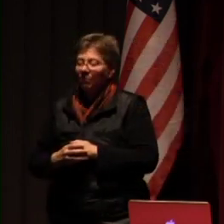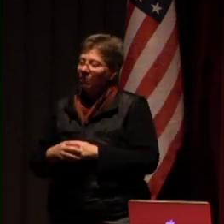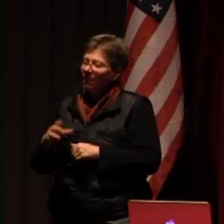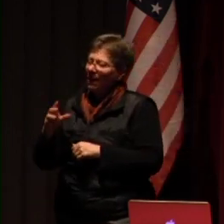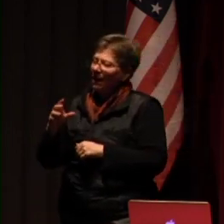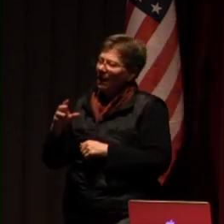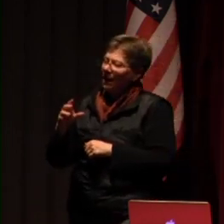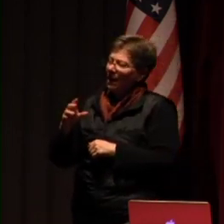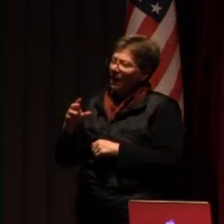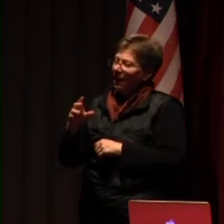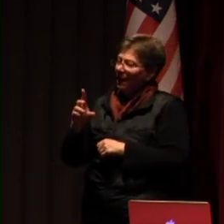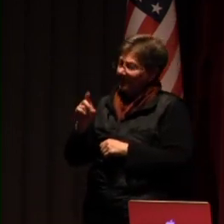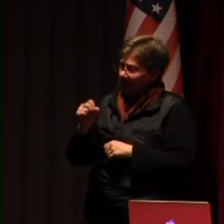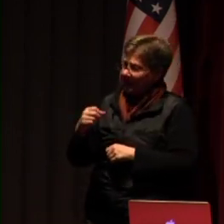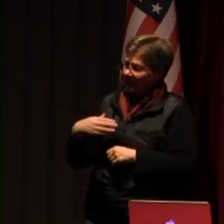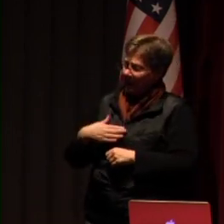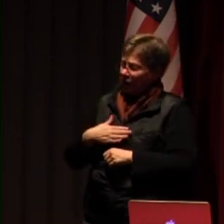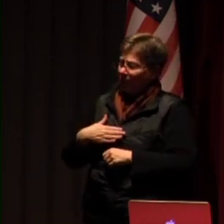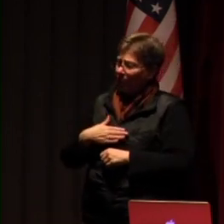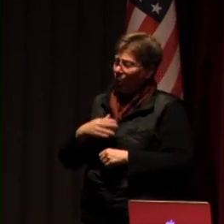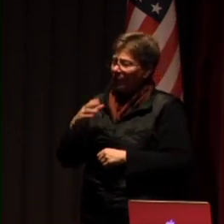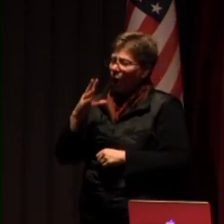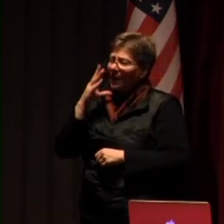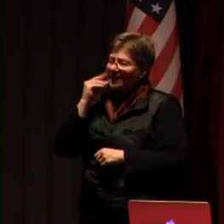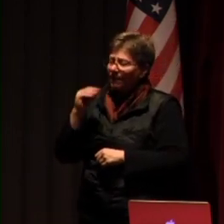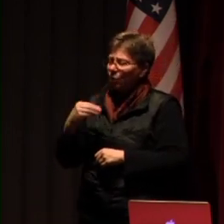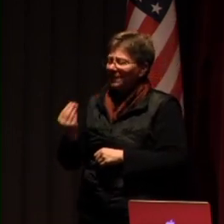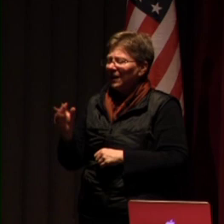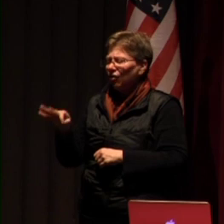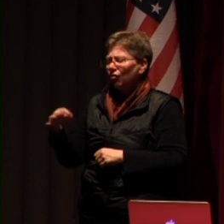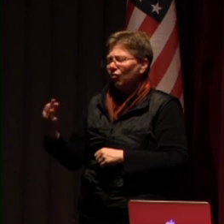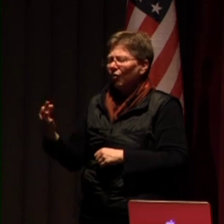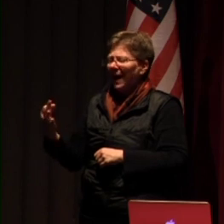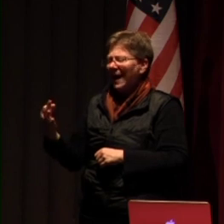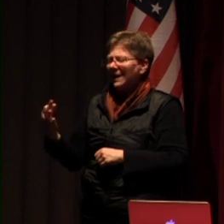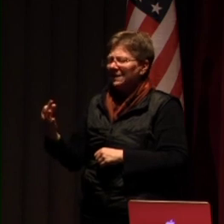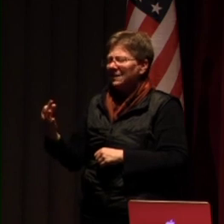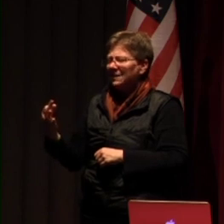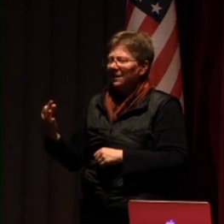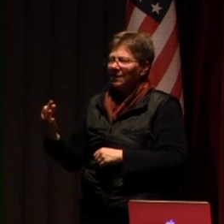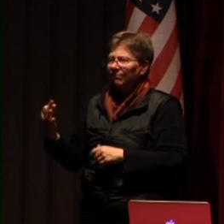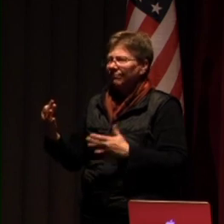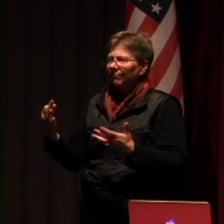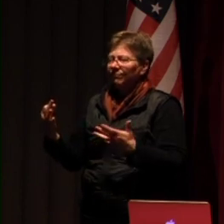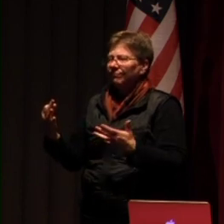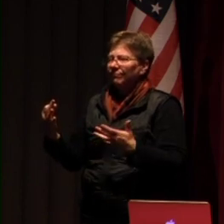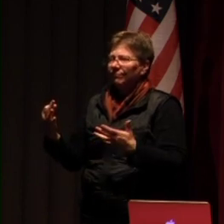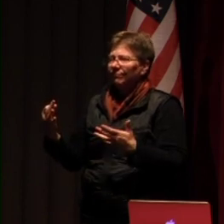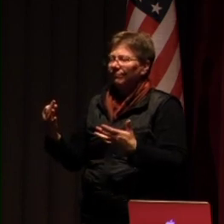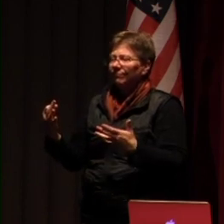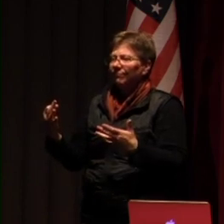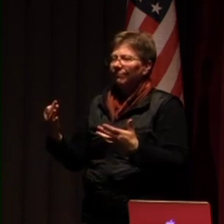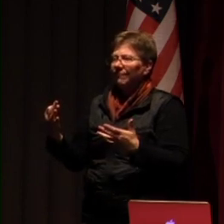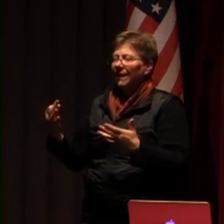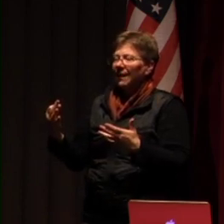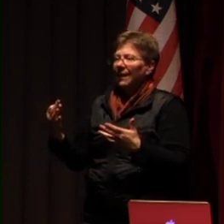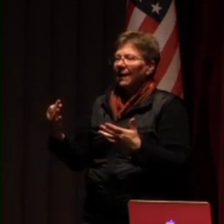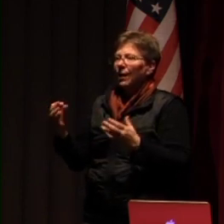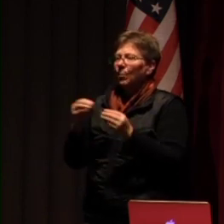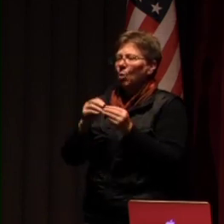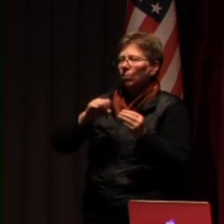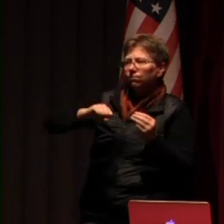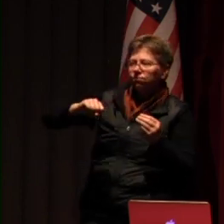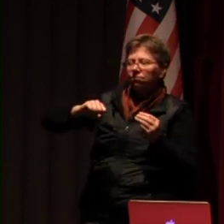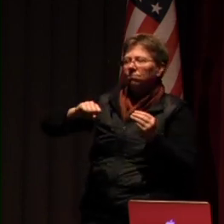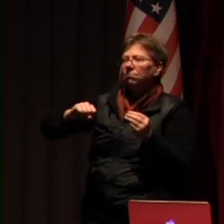Does the Napoleonic experience give France a sort of inoculation against young, charismatic,